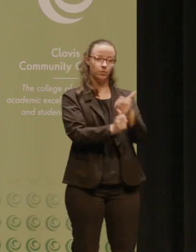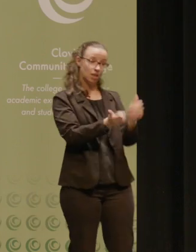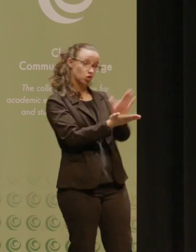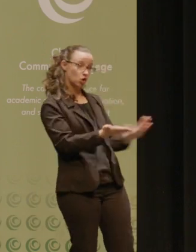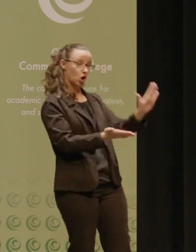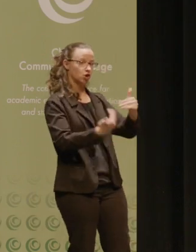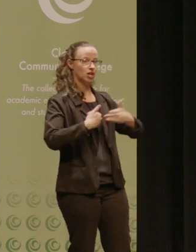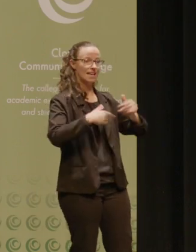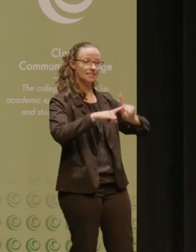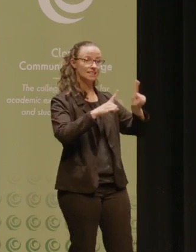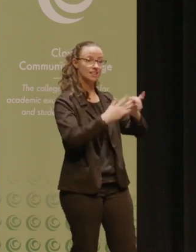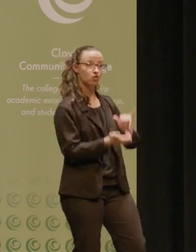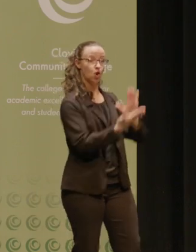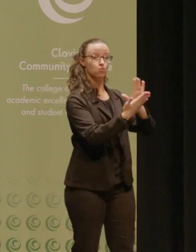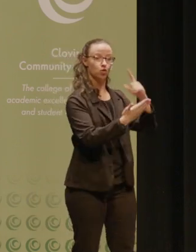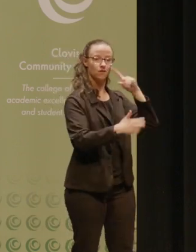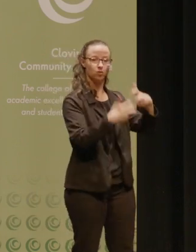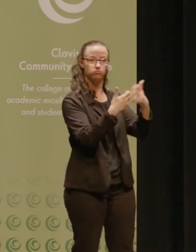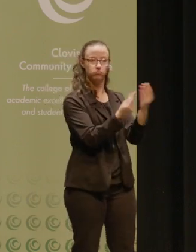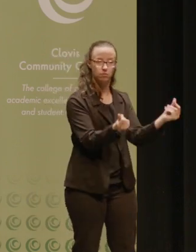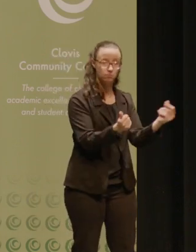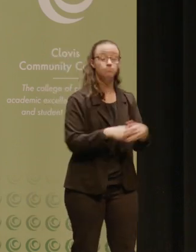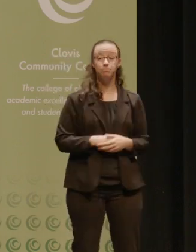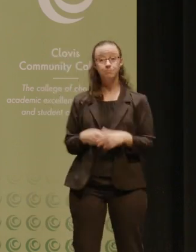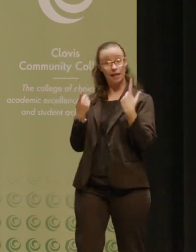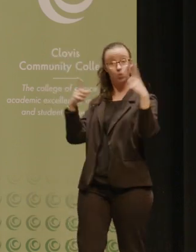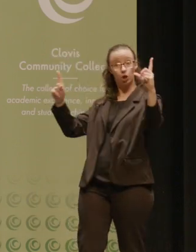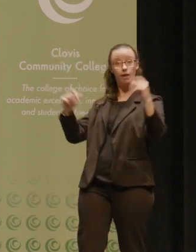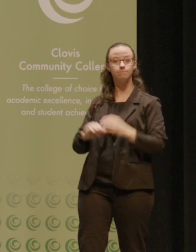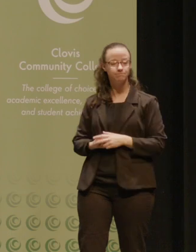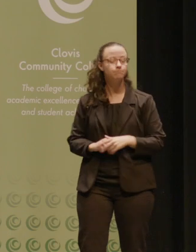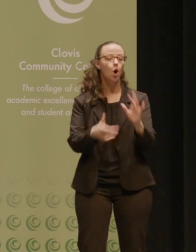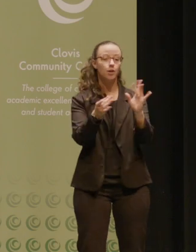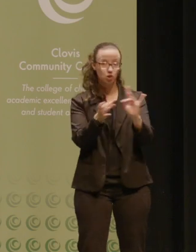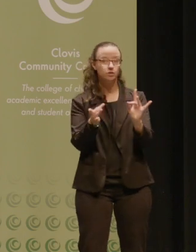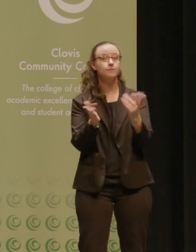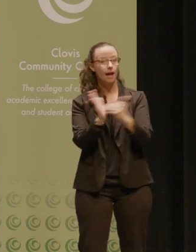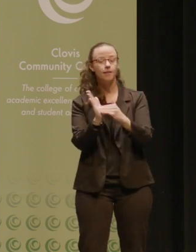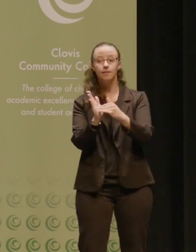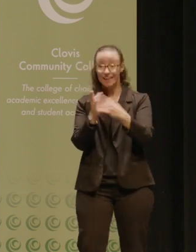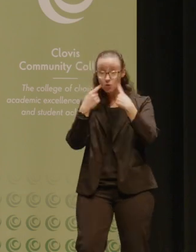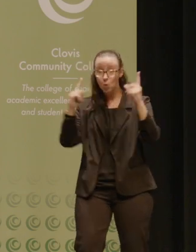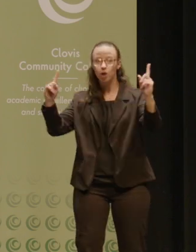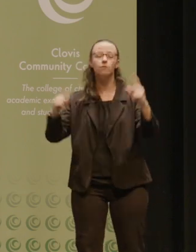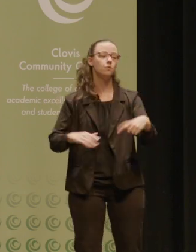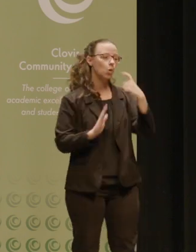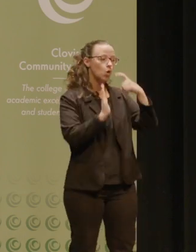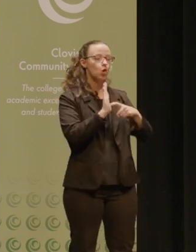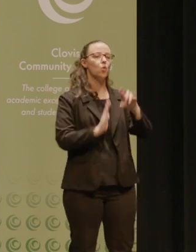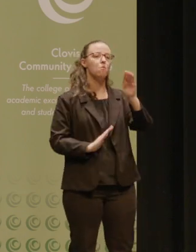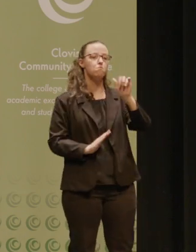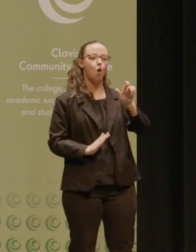had different interventions. And guess what? It's working. Let me say that again, it's working. You'll see the bar chart behind